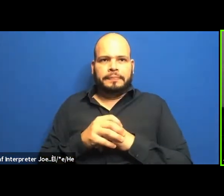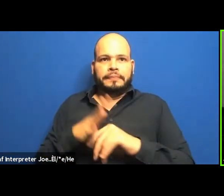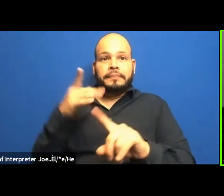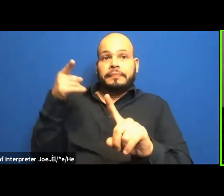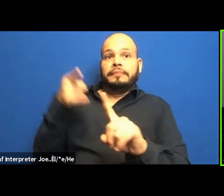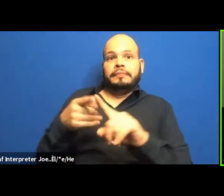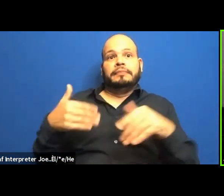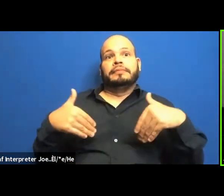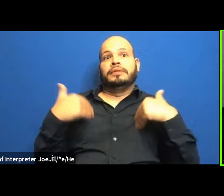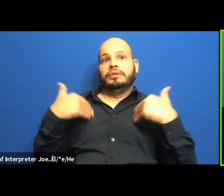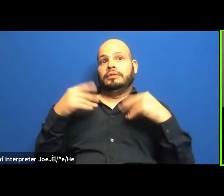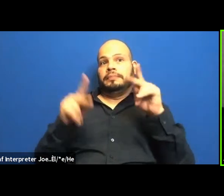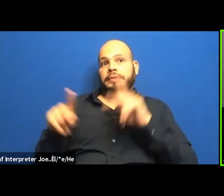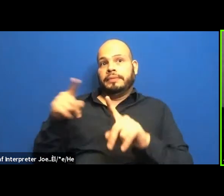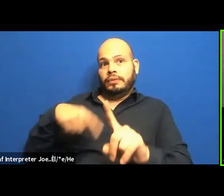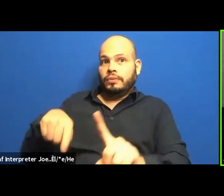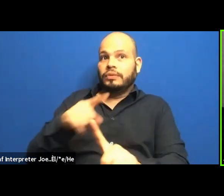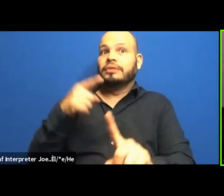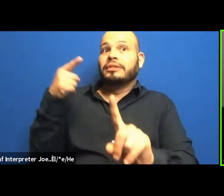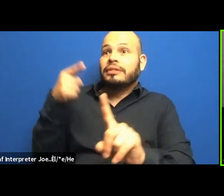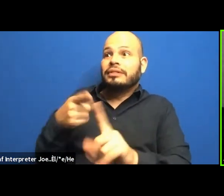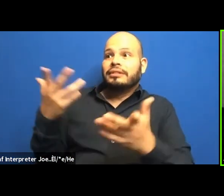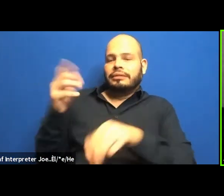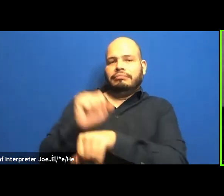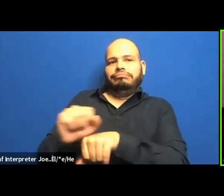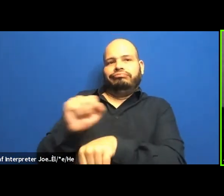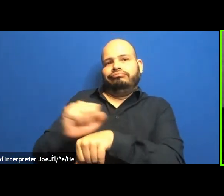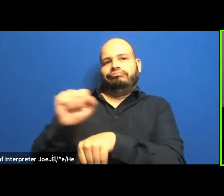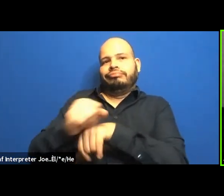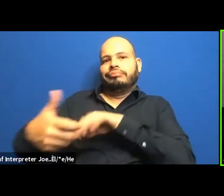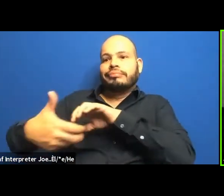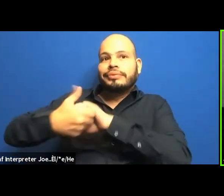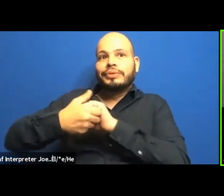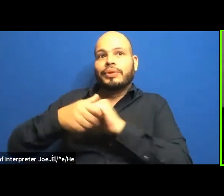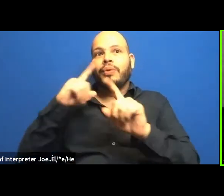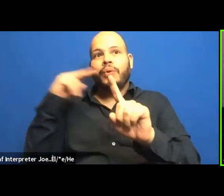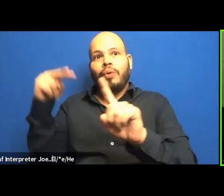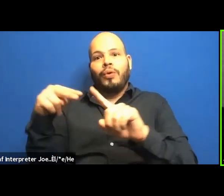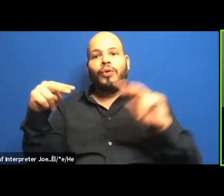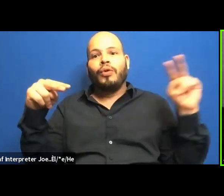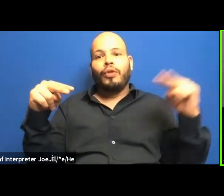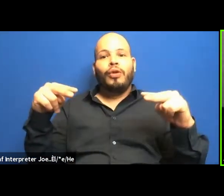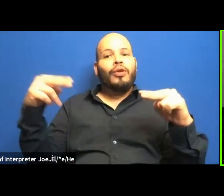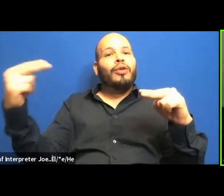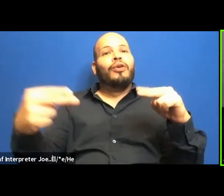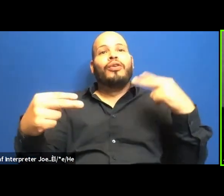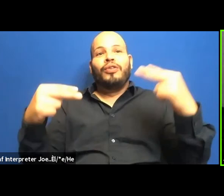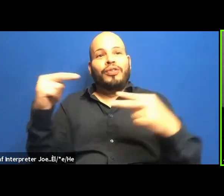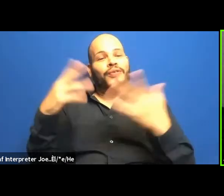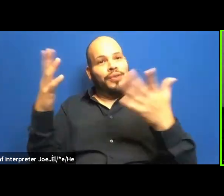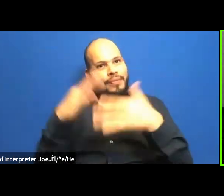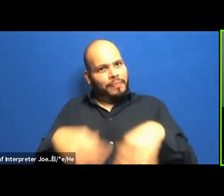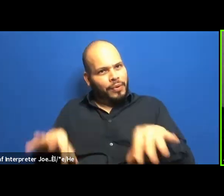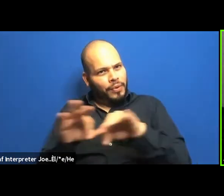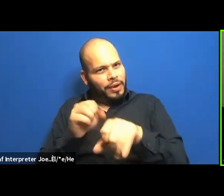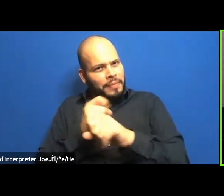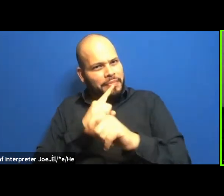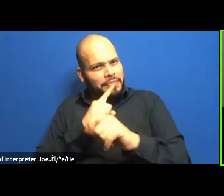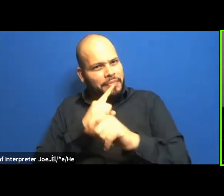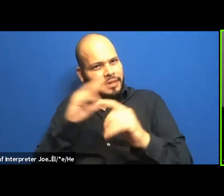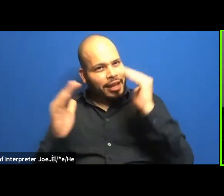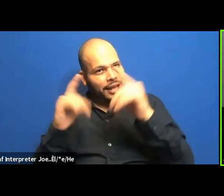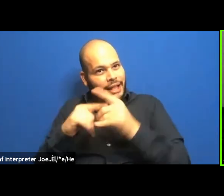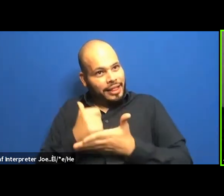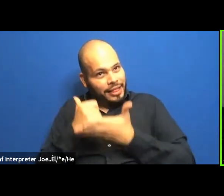be seen by more audiences that they probably would not have been able to get access to just as a whole entire group of